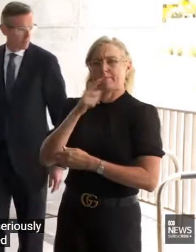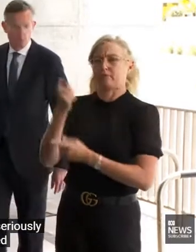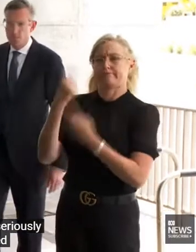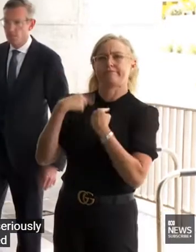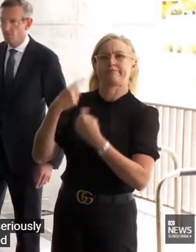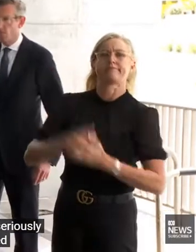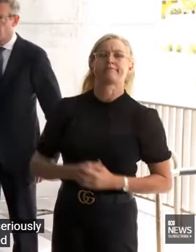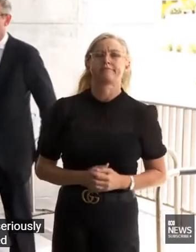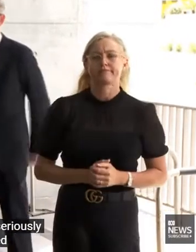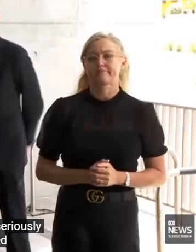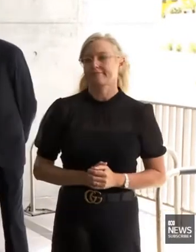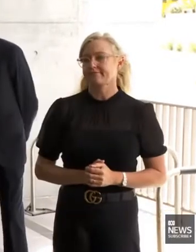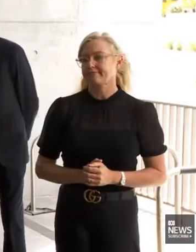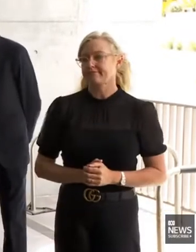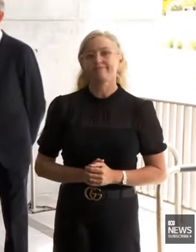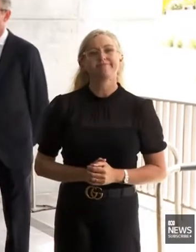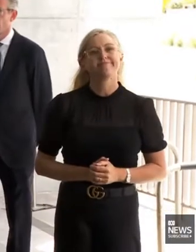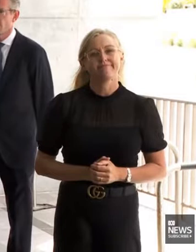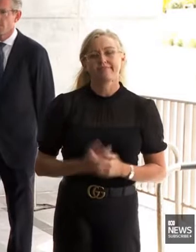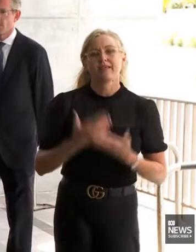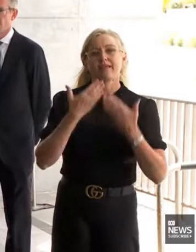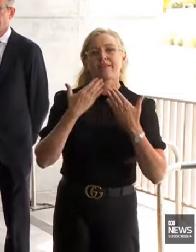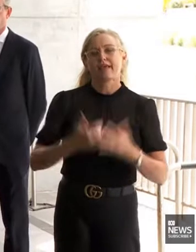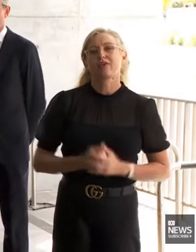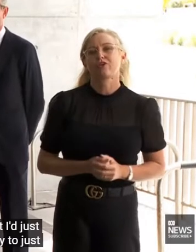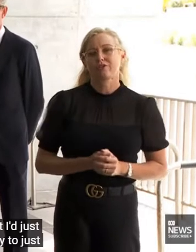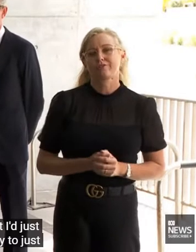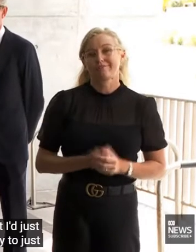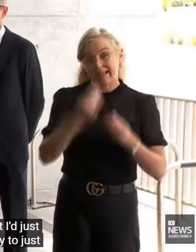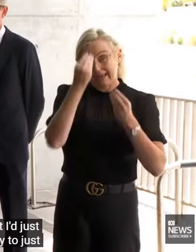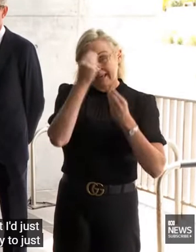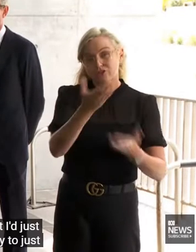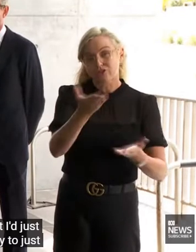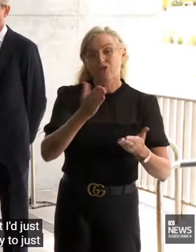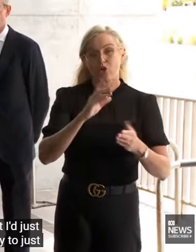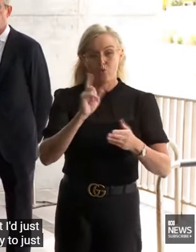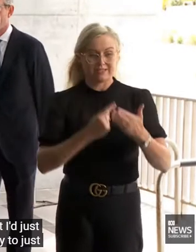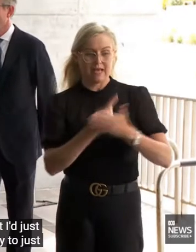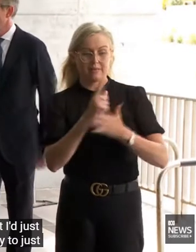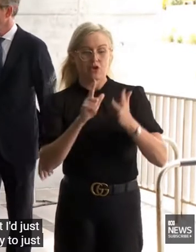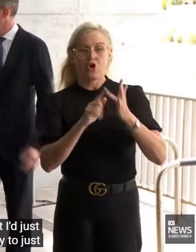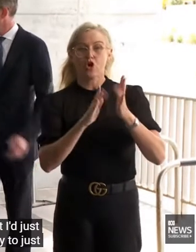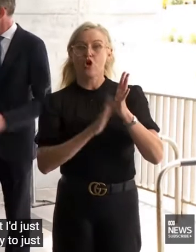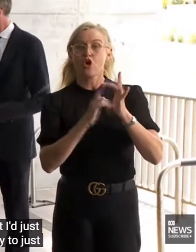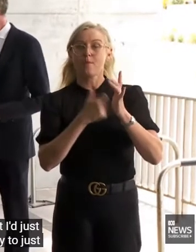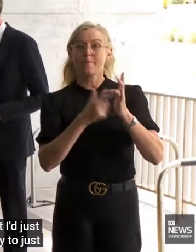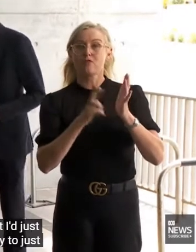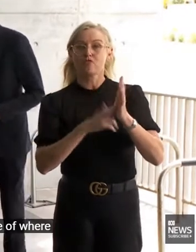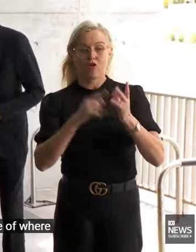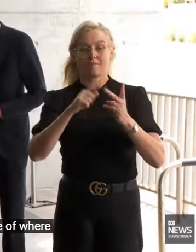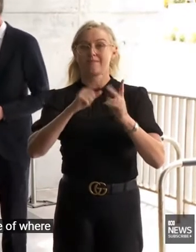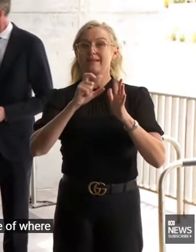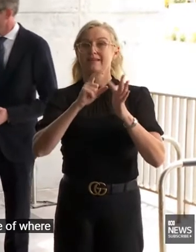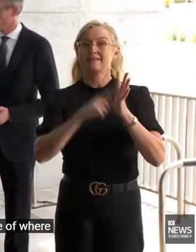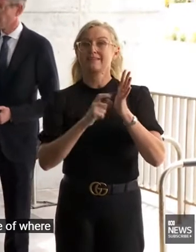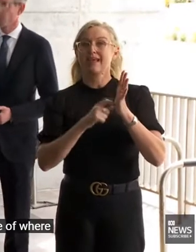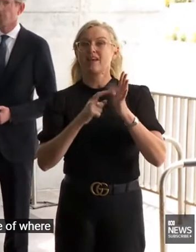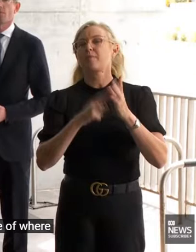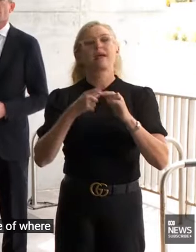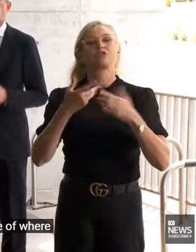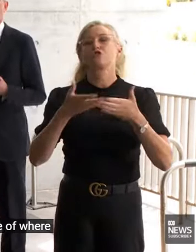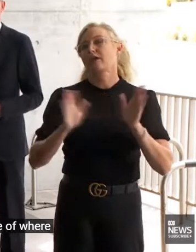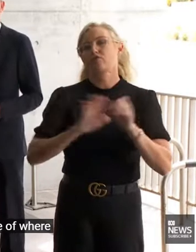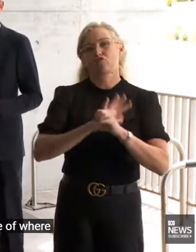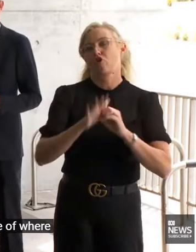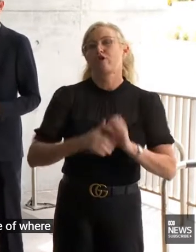Thanks, Minister. I thought I'd just take this opportunity to just give a bit of an update of where we are with Omicron and Delta and COVID in general.